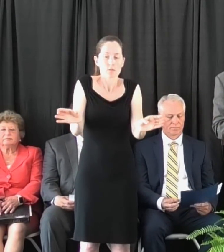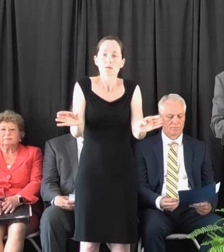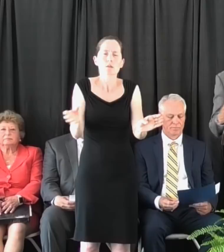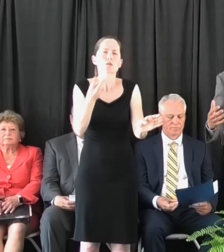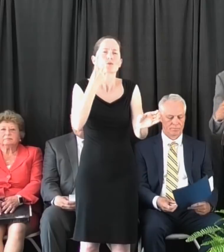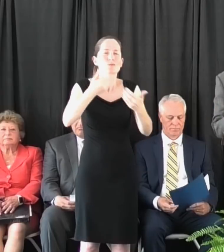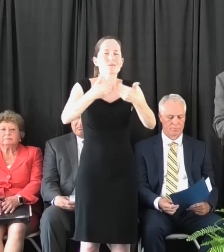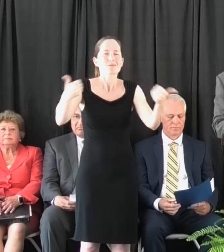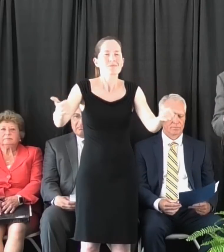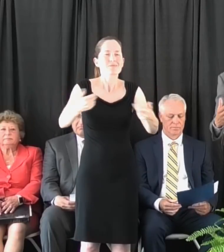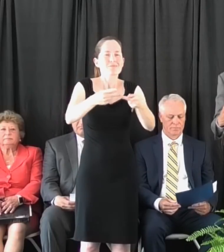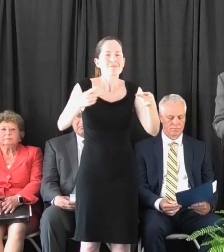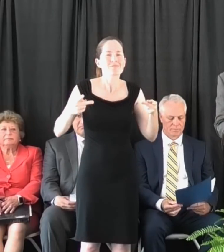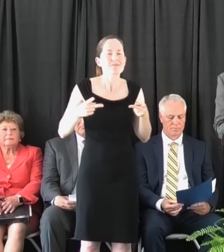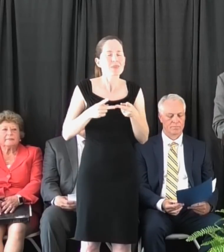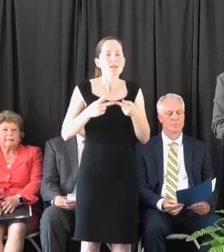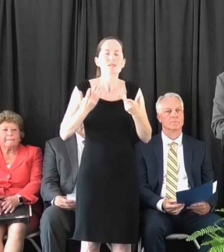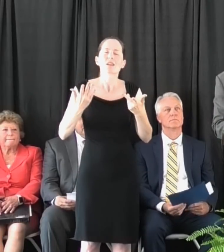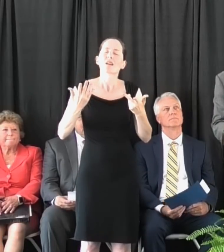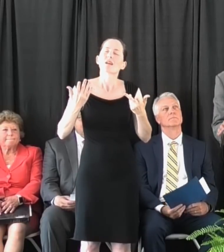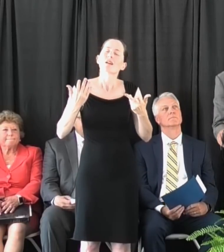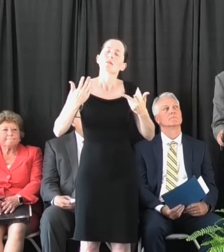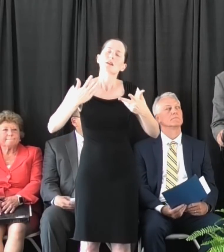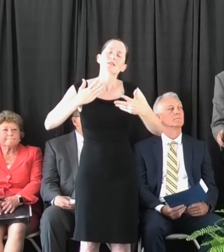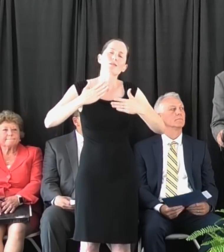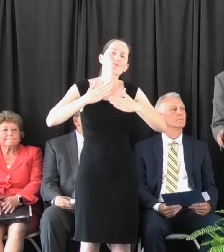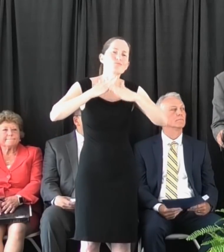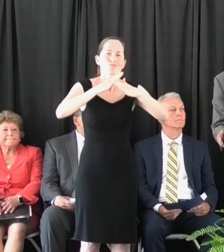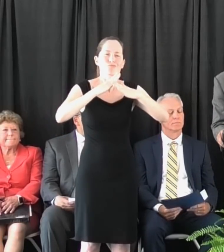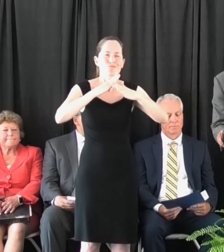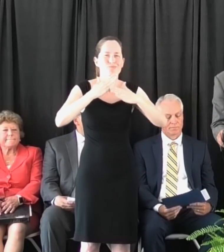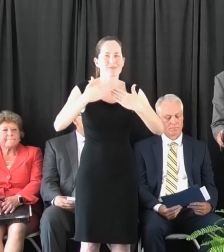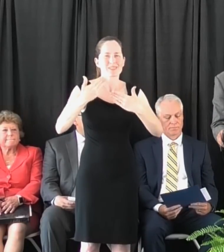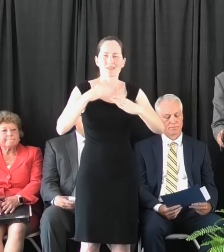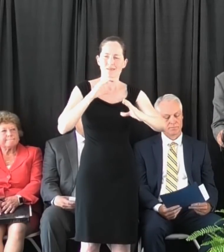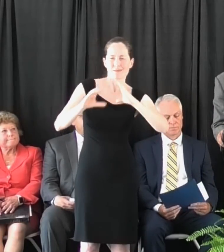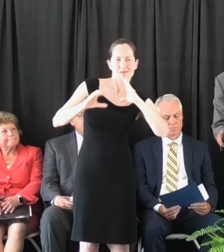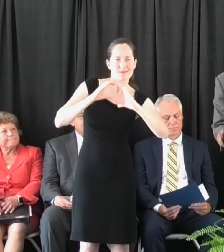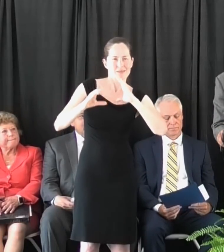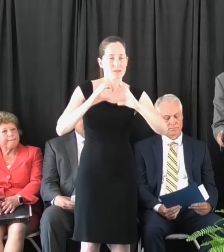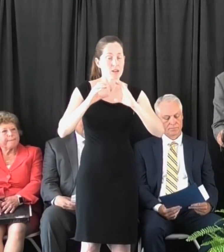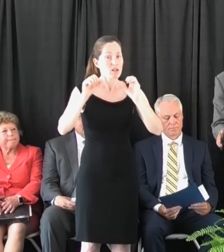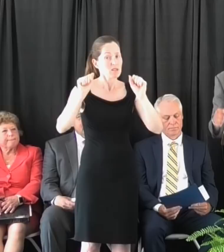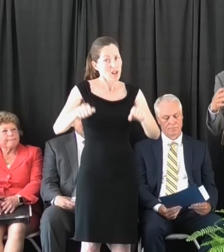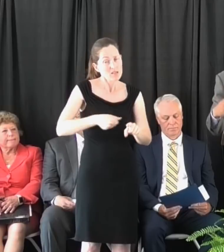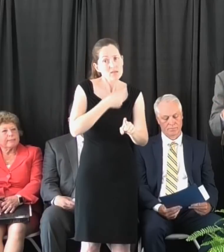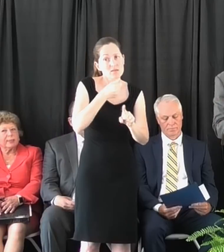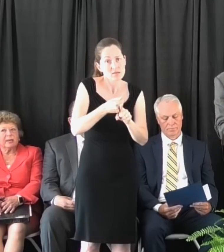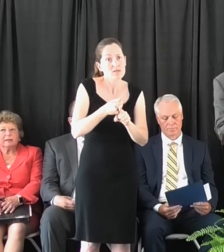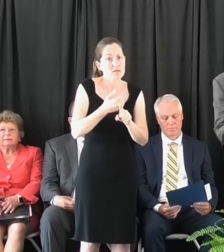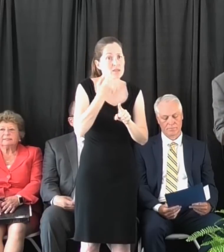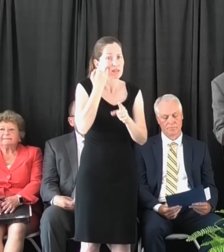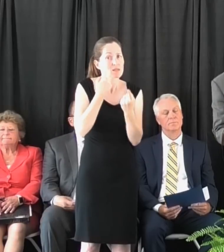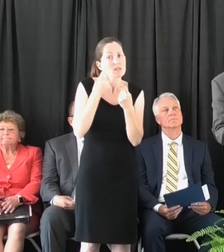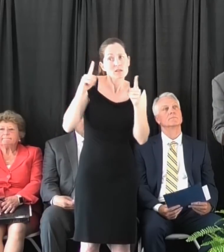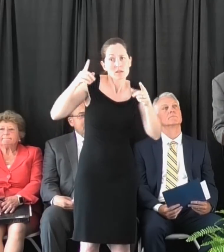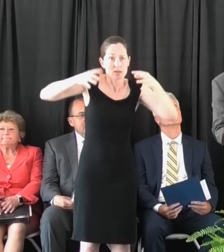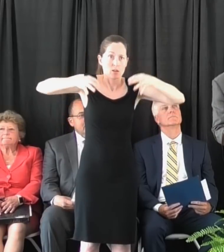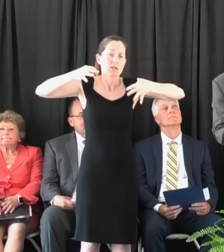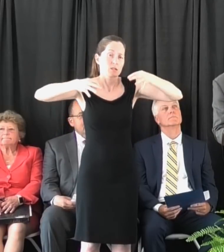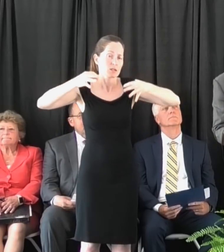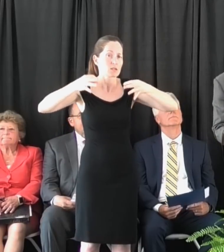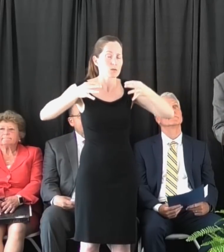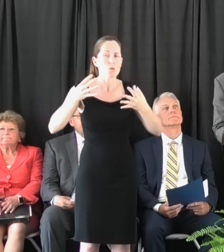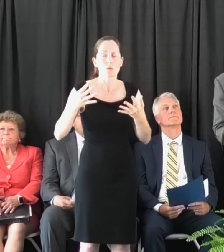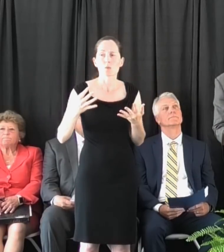impedes the ability for prosecutors to speak with each other, and that, of course, can sometimes impact justice. And so we will be in the new courthouse in